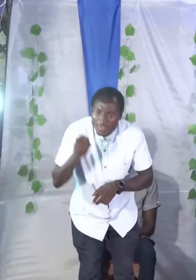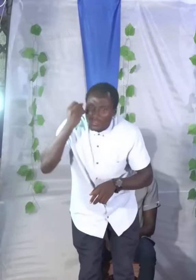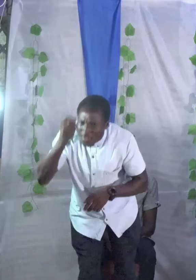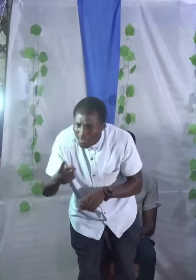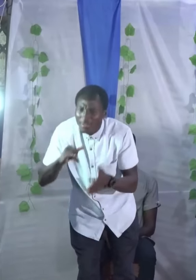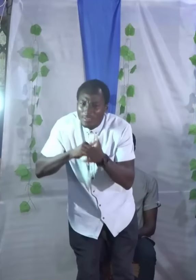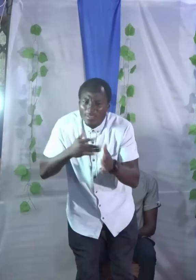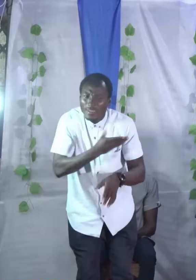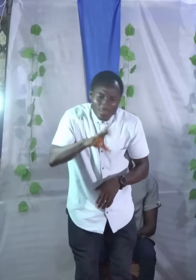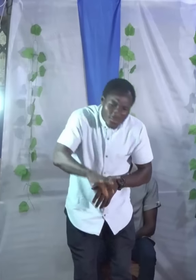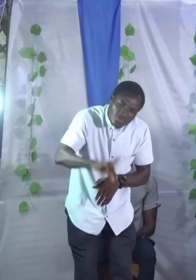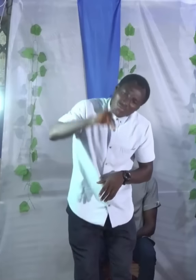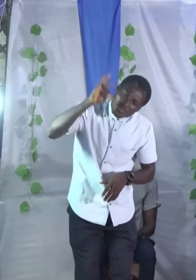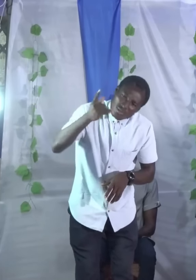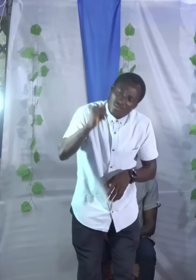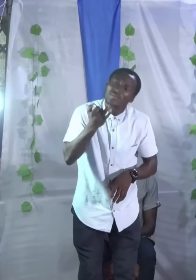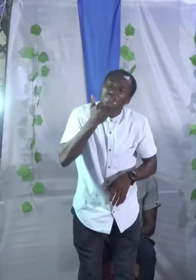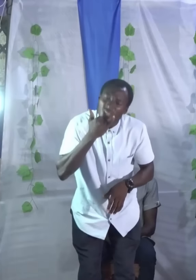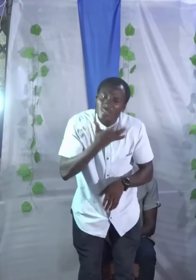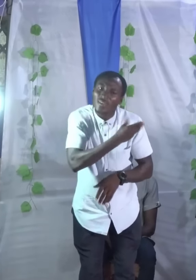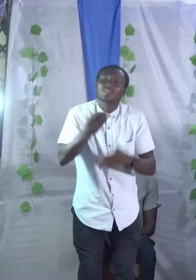enti me ba juma me ye no eno no